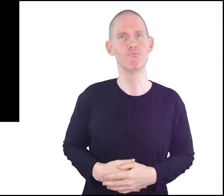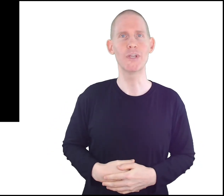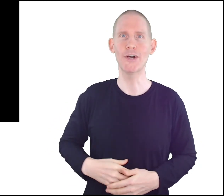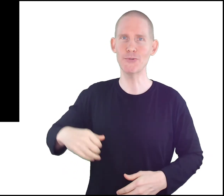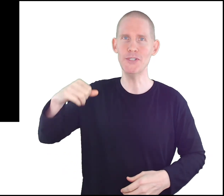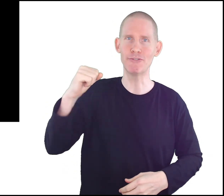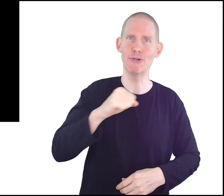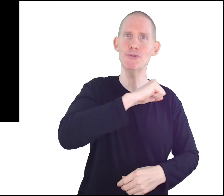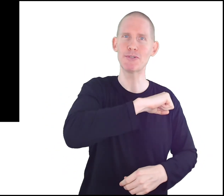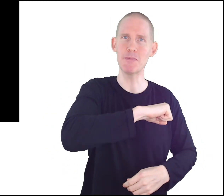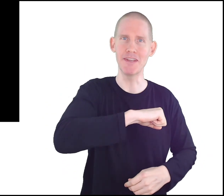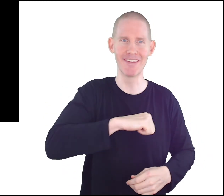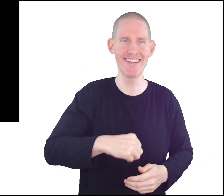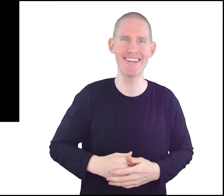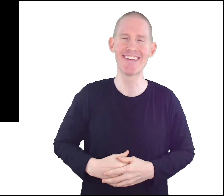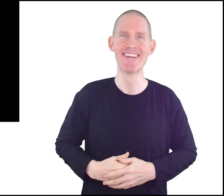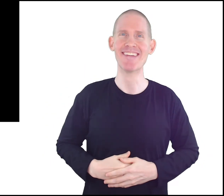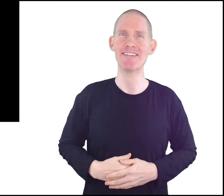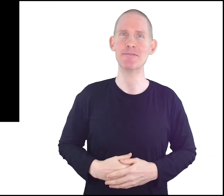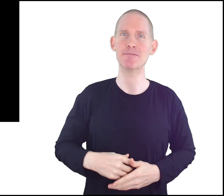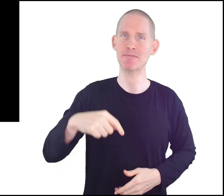Because we choose to be. All